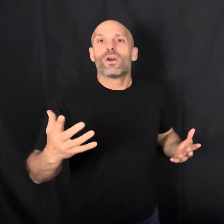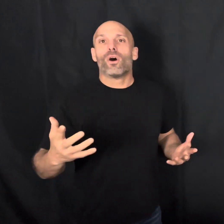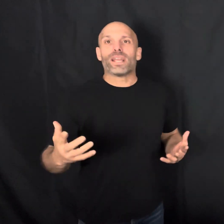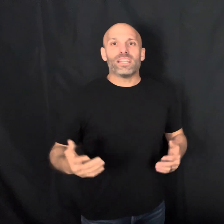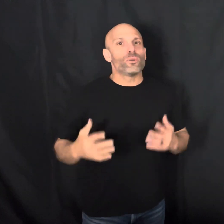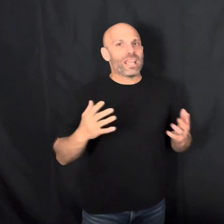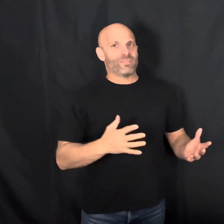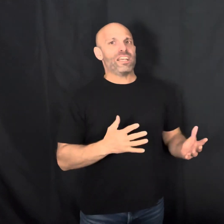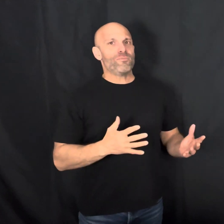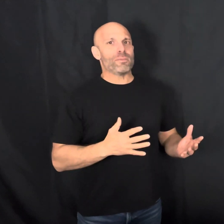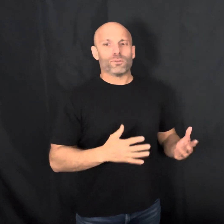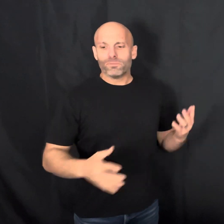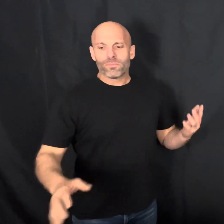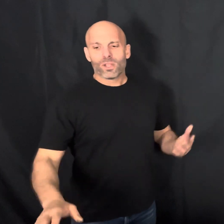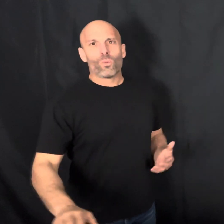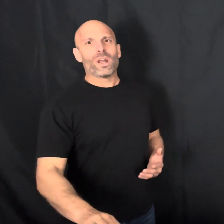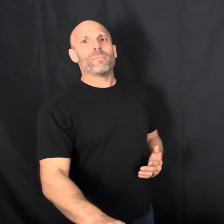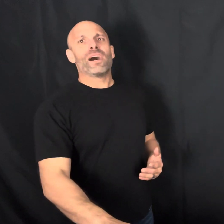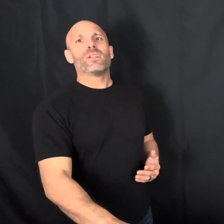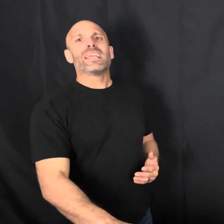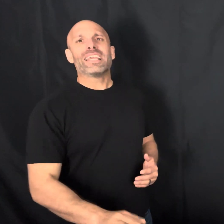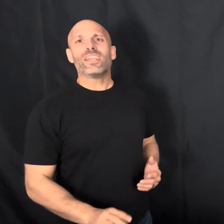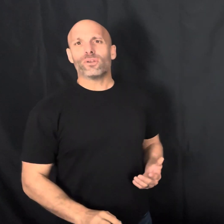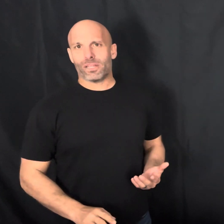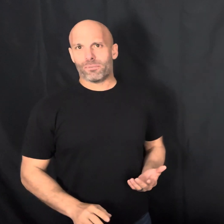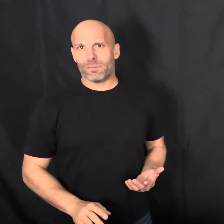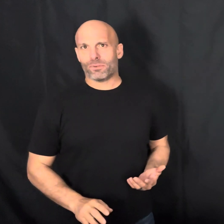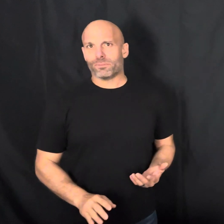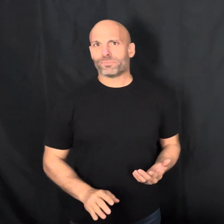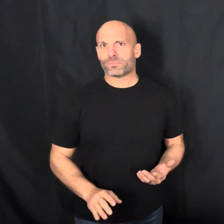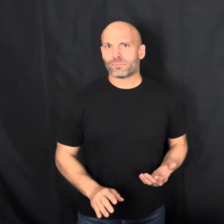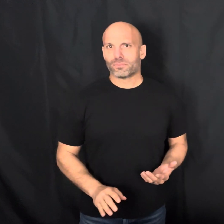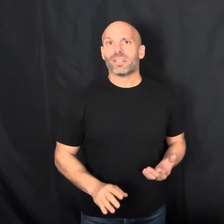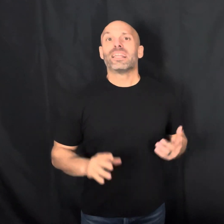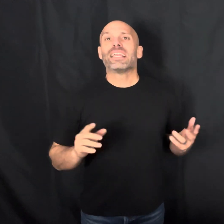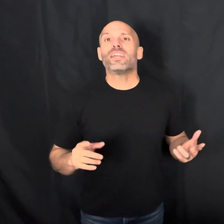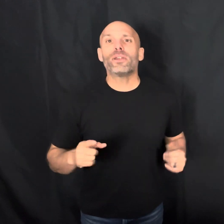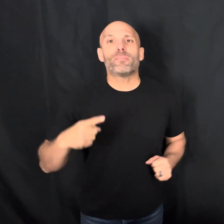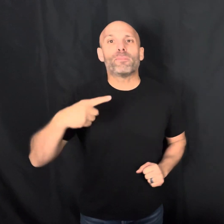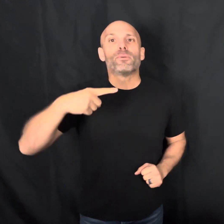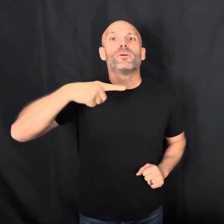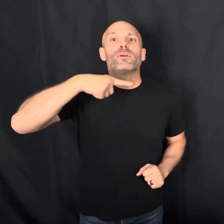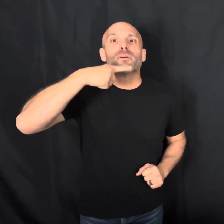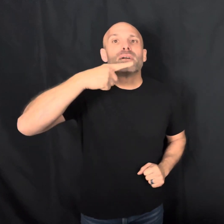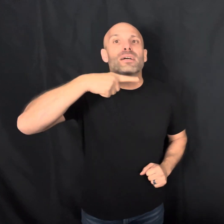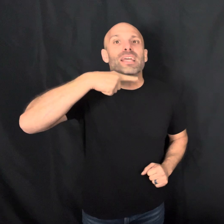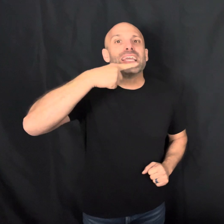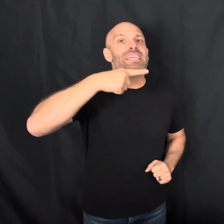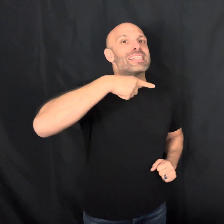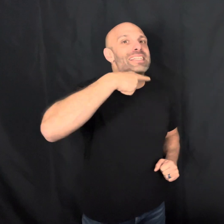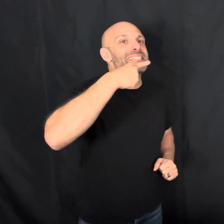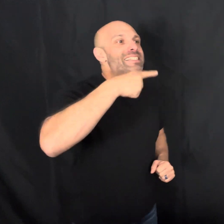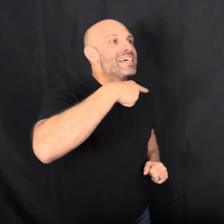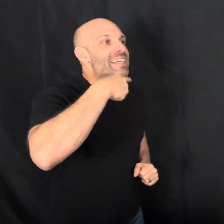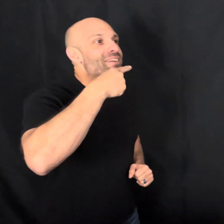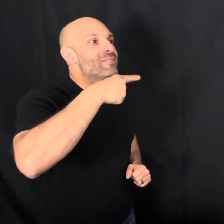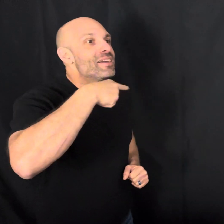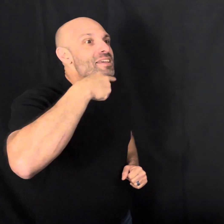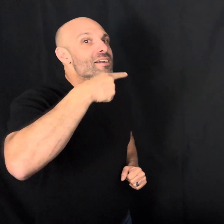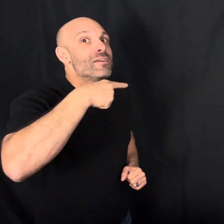Okay, so we have deaf people. What about hearing people? Hearing people is this sign right here.